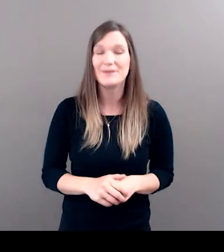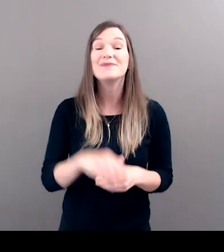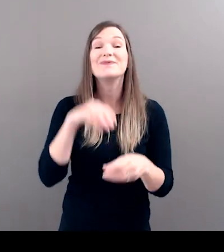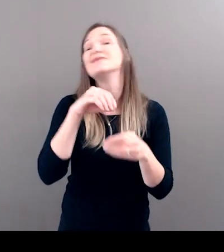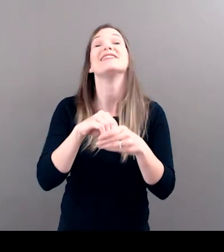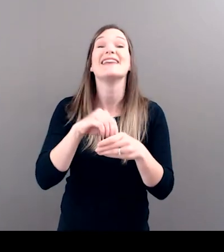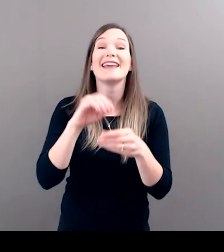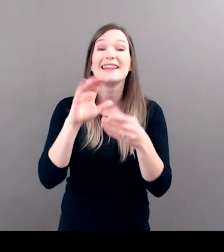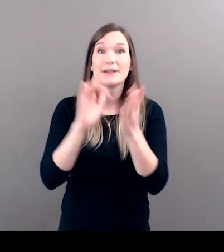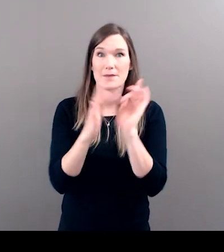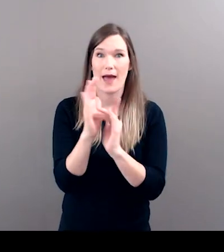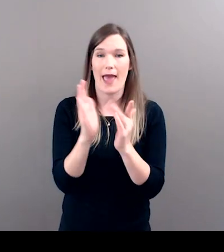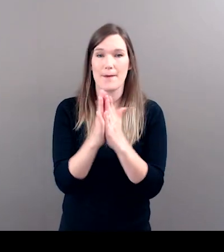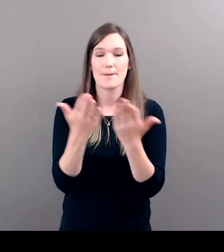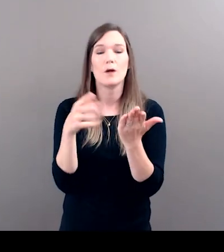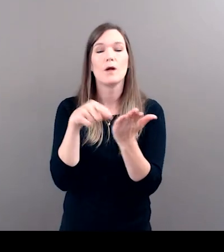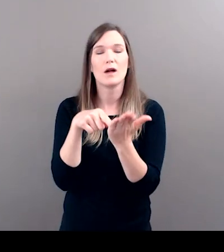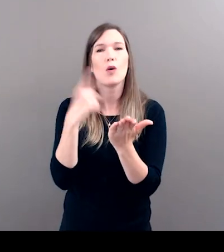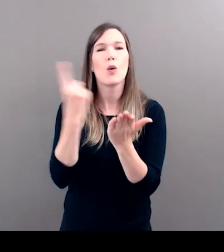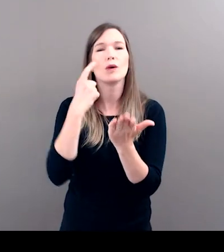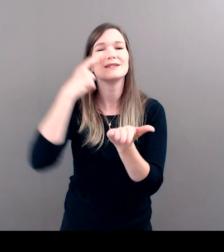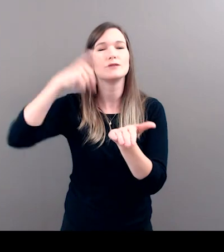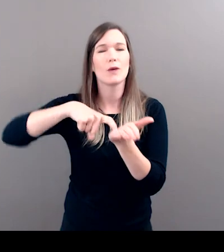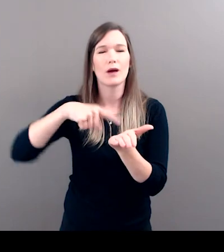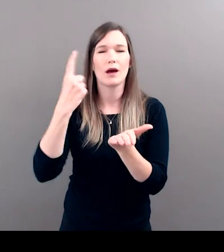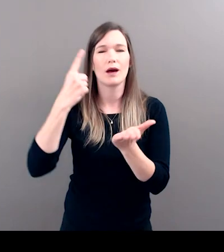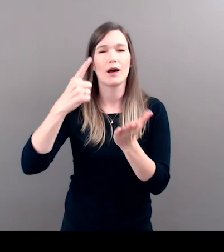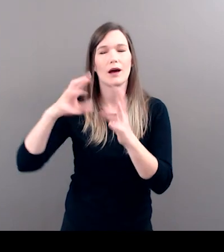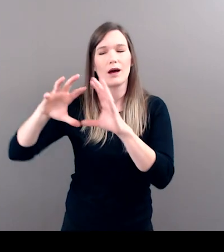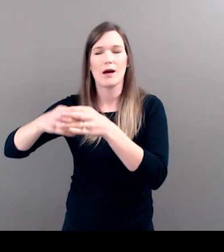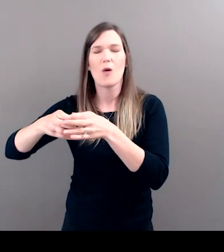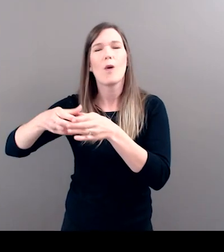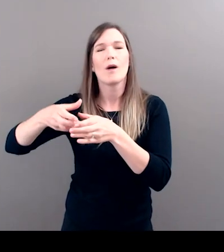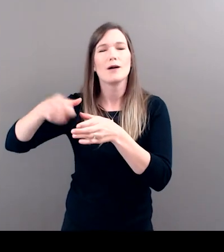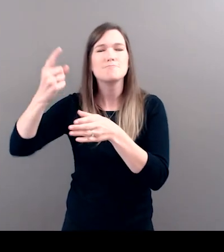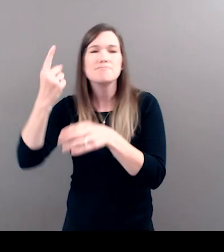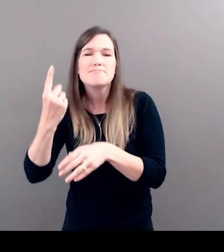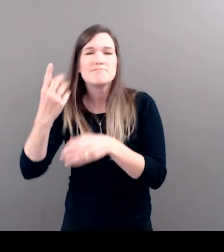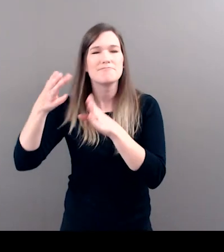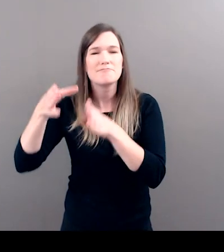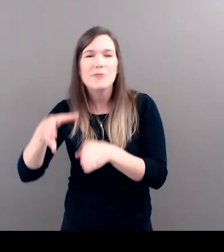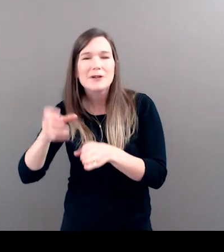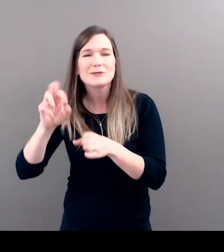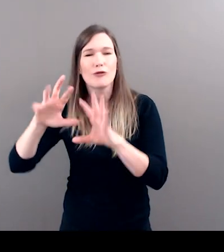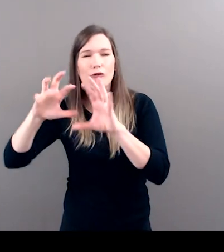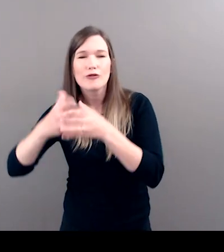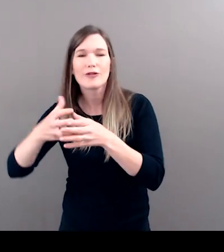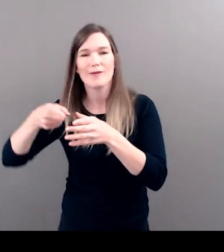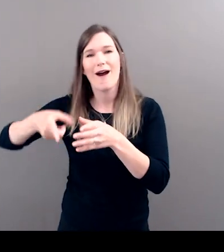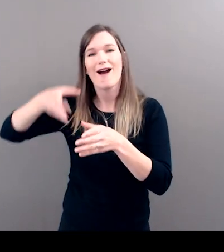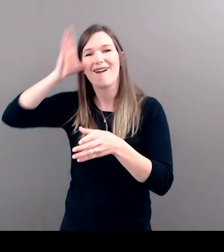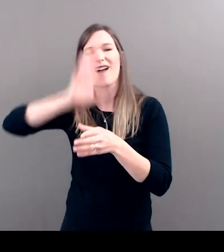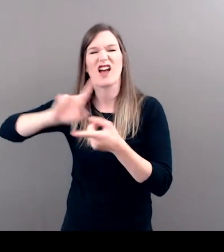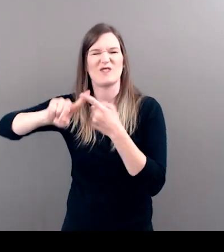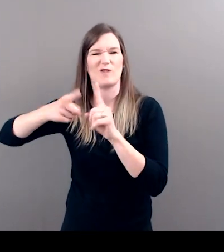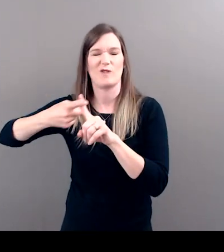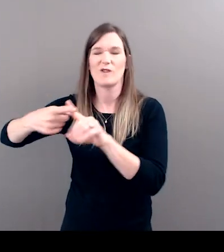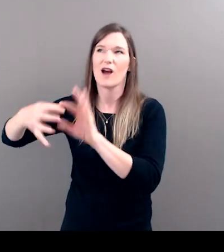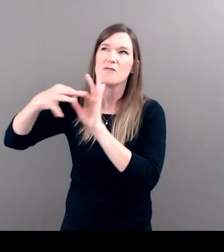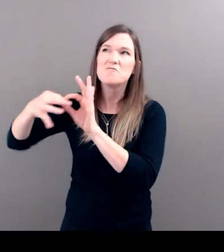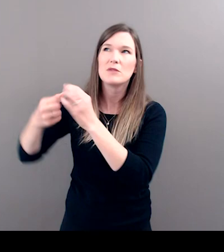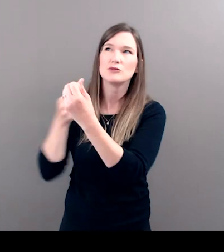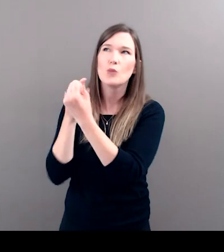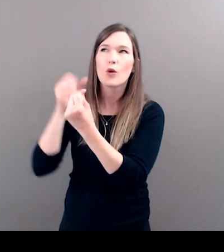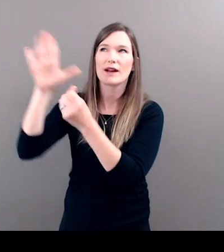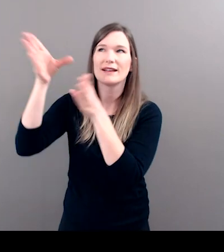God's friends. Those are people who promote God's agenda. And then there are people who are God's enemies,